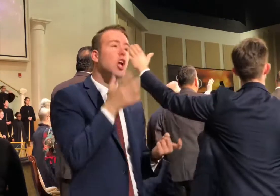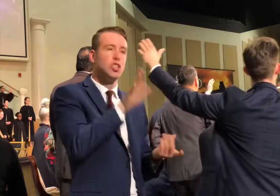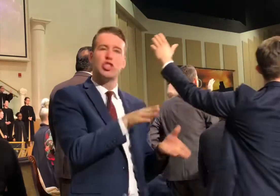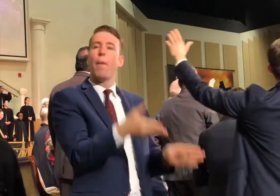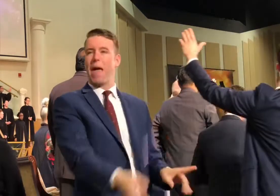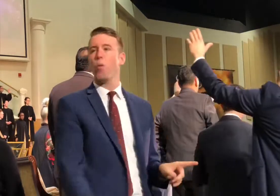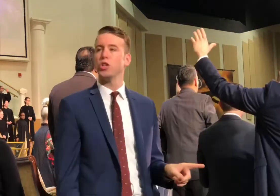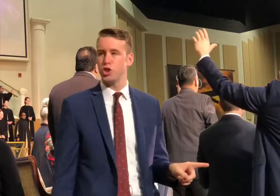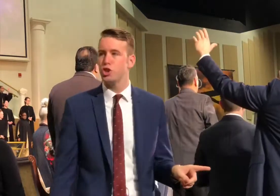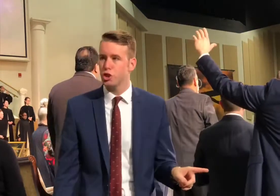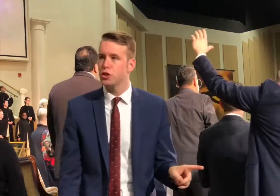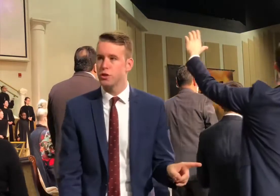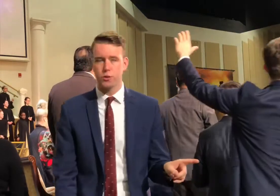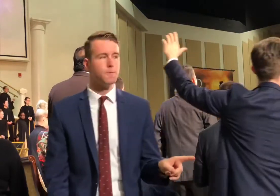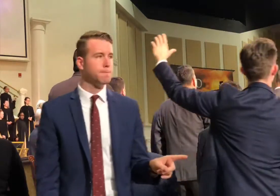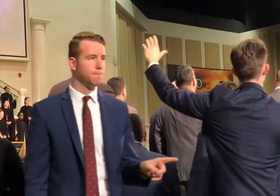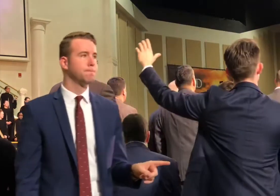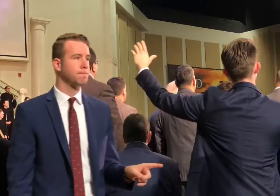perish.